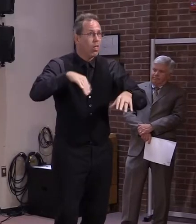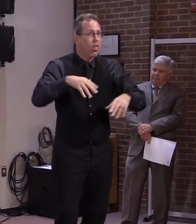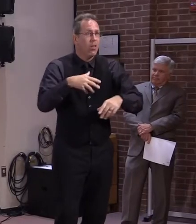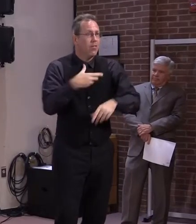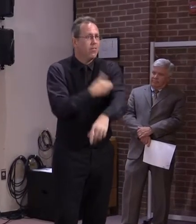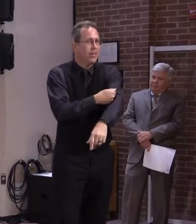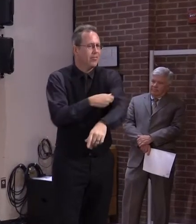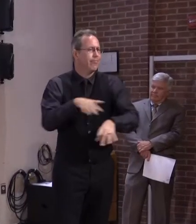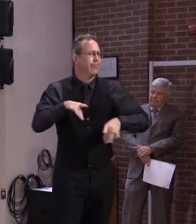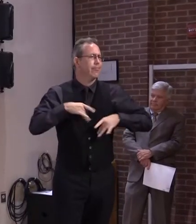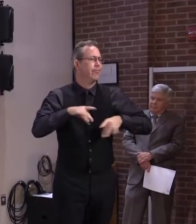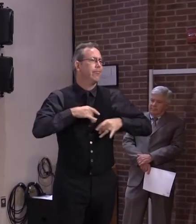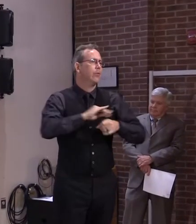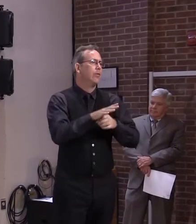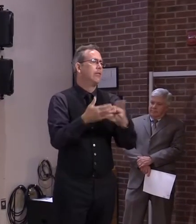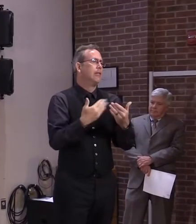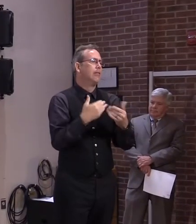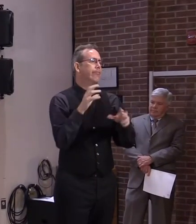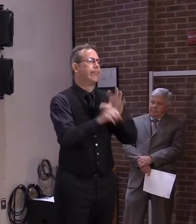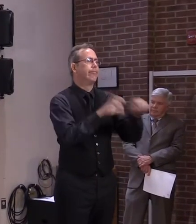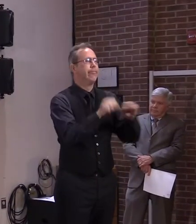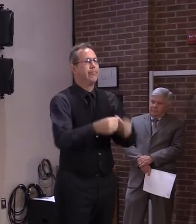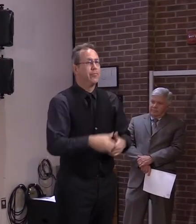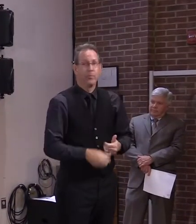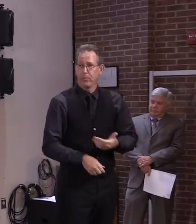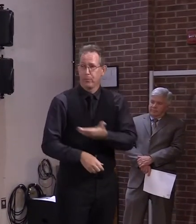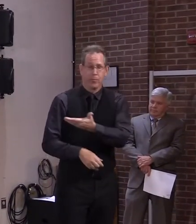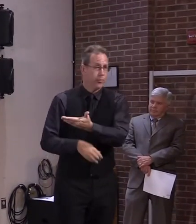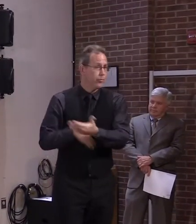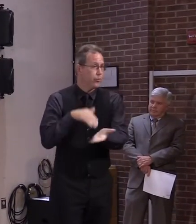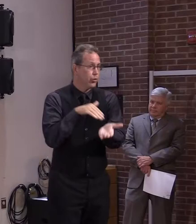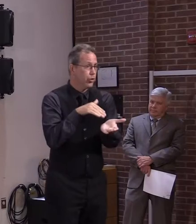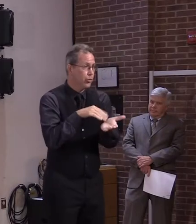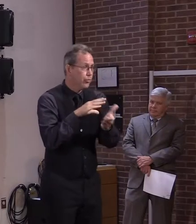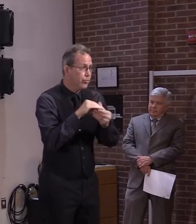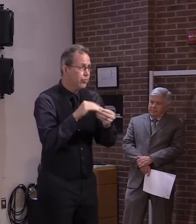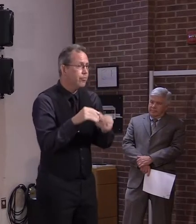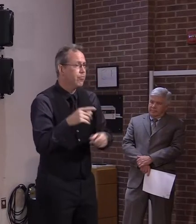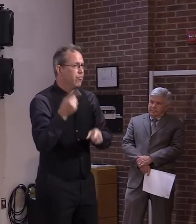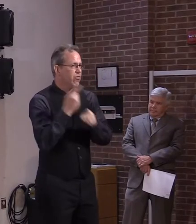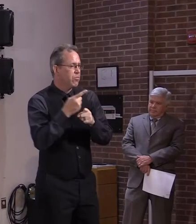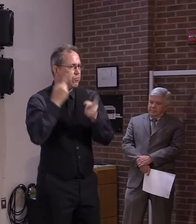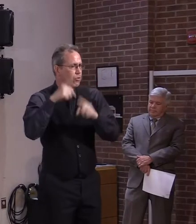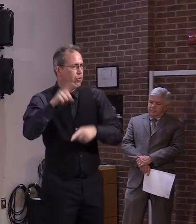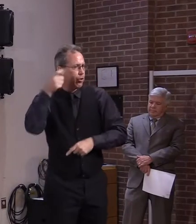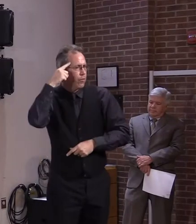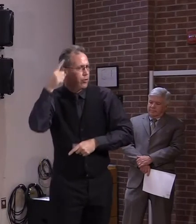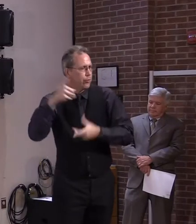And I definitely agree that that is a significant part of things. We also, you know, we